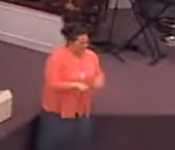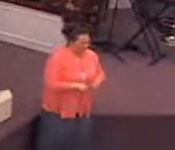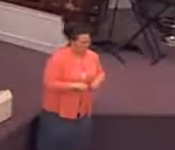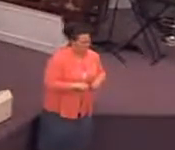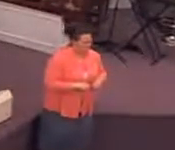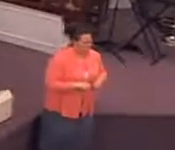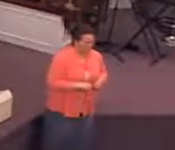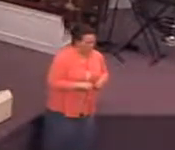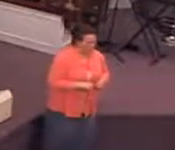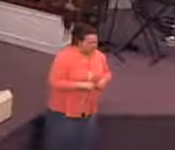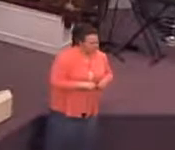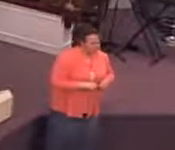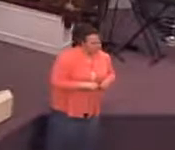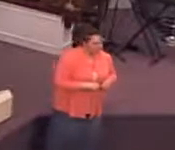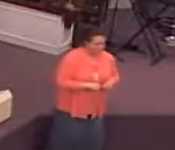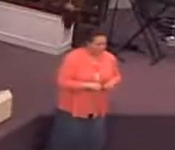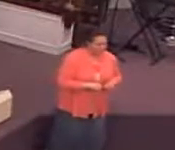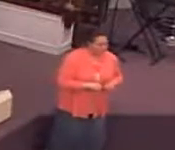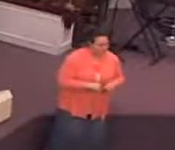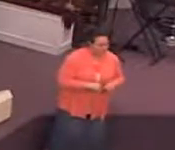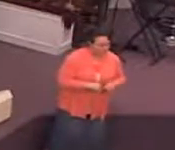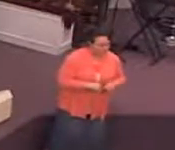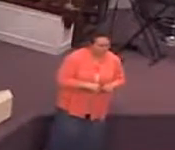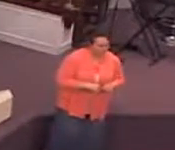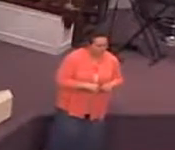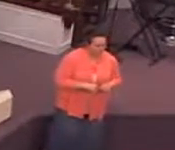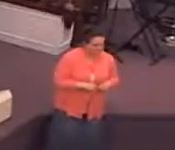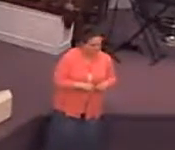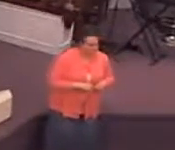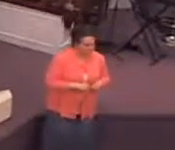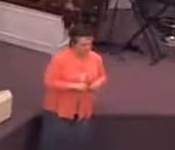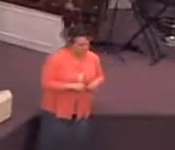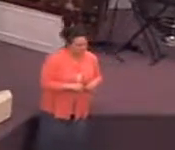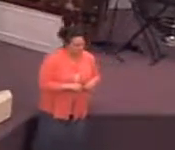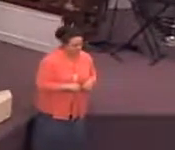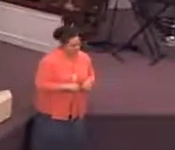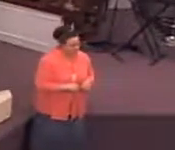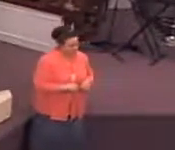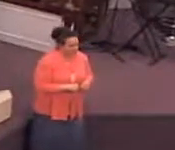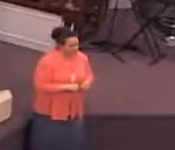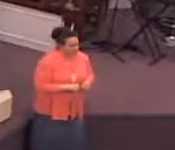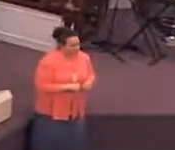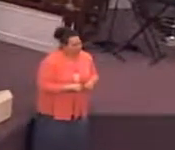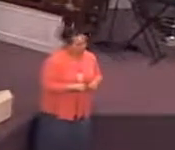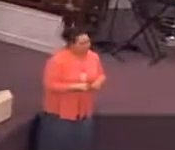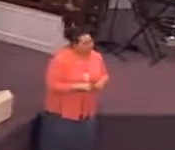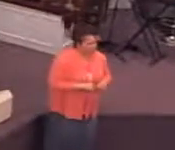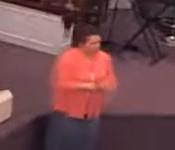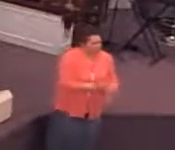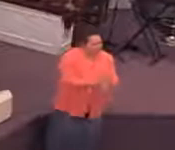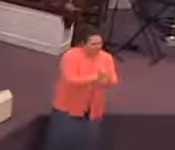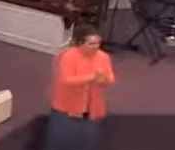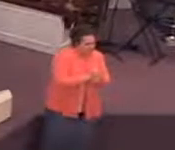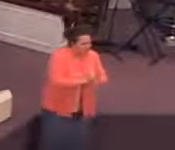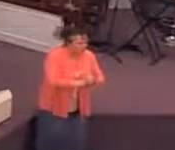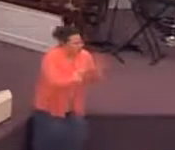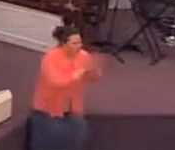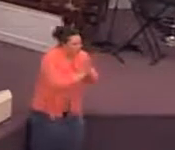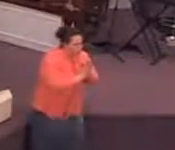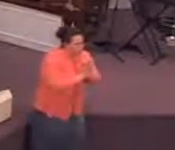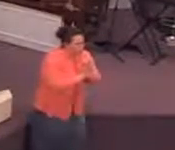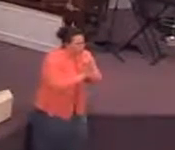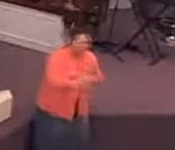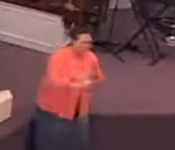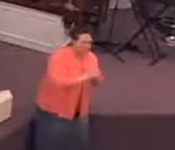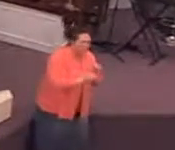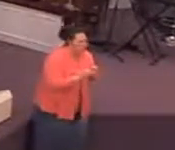It ought to cause us to break, amen, through, amen, to a place in prayers and intercessions, amen, that we're calling